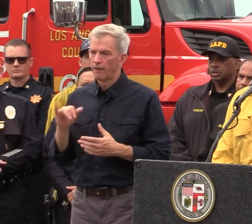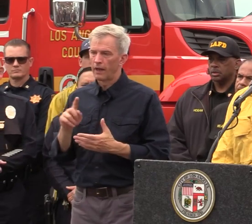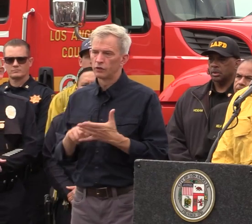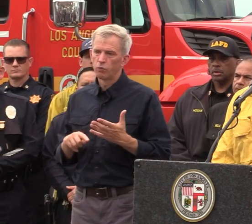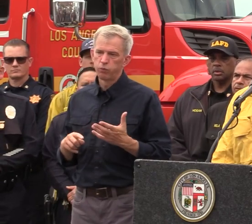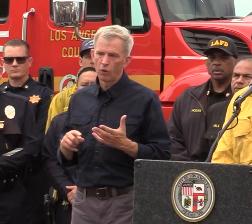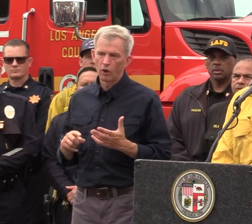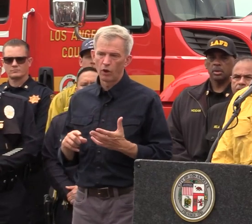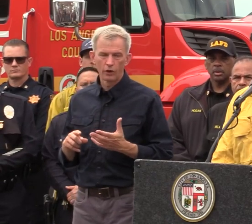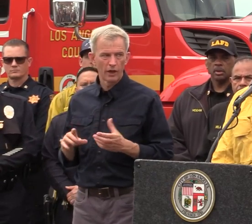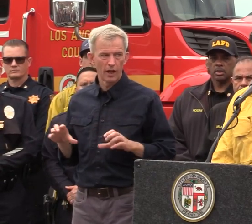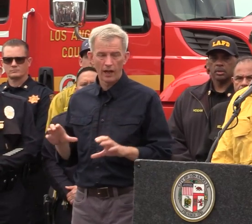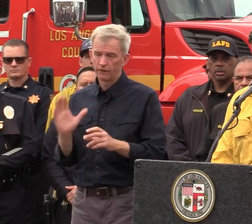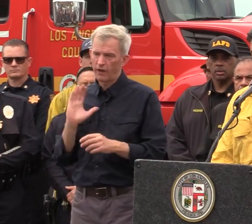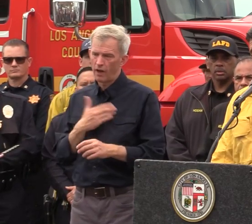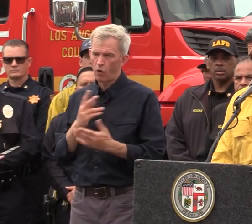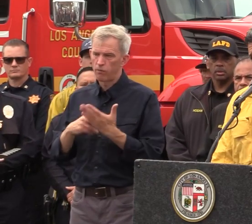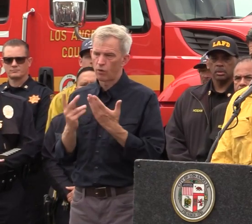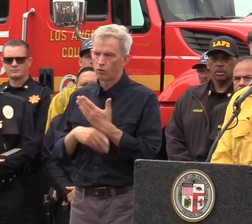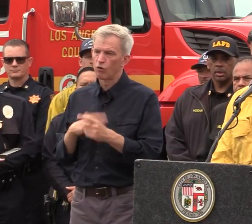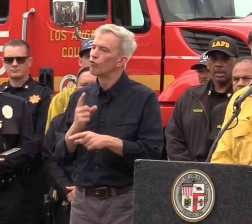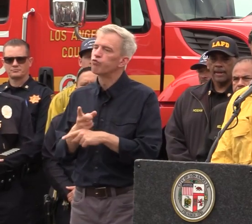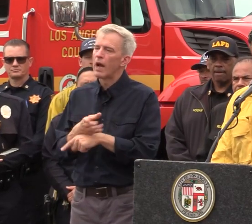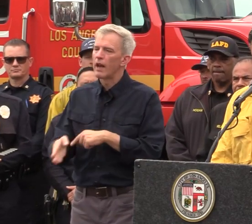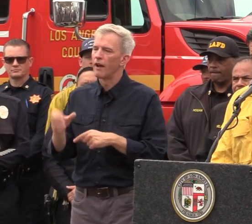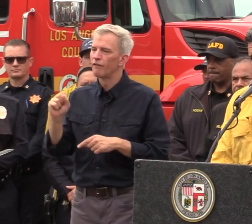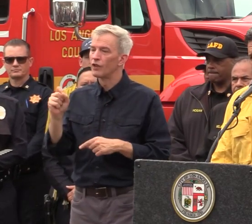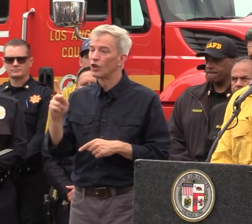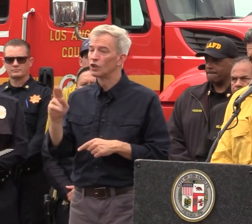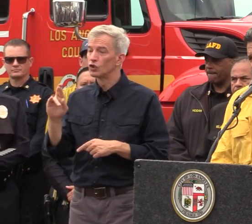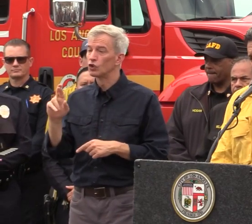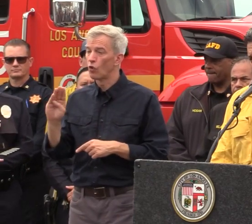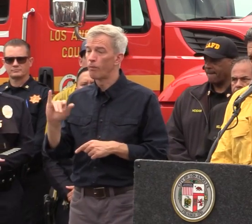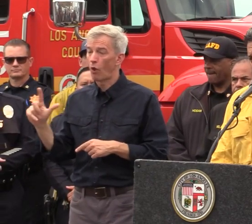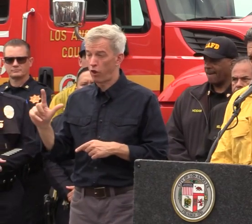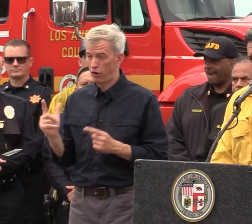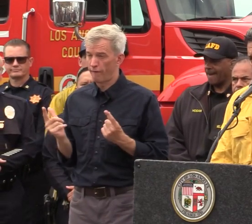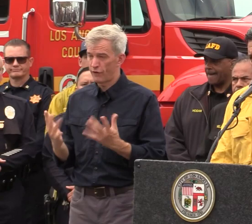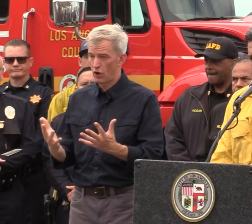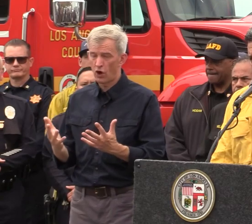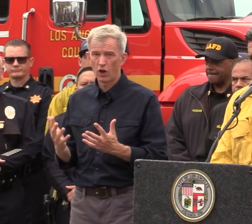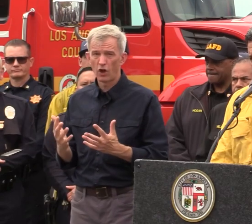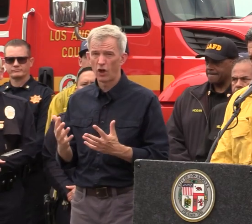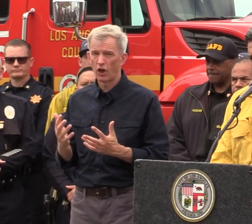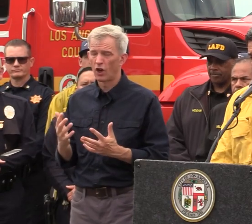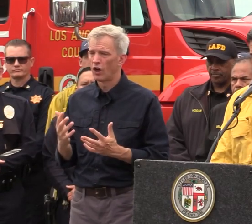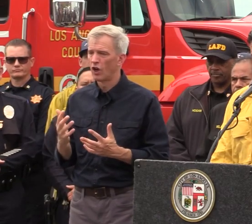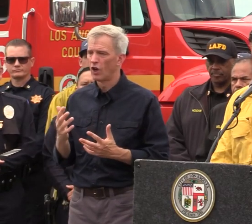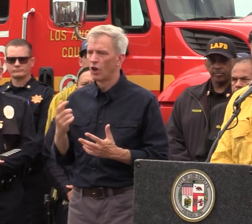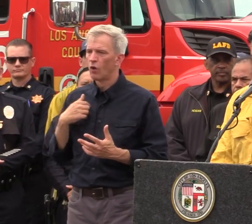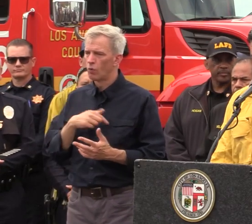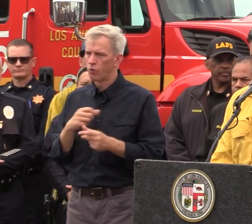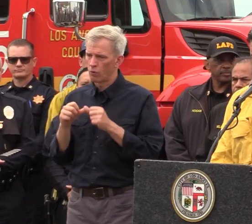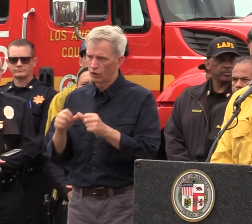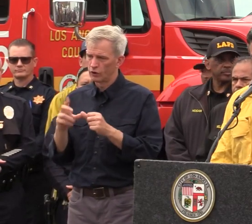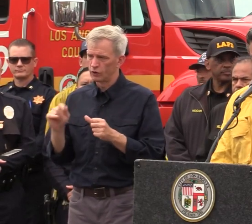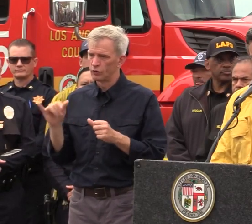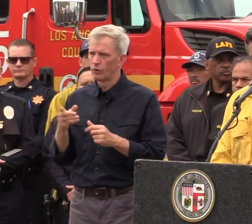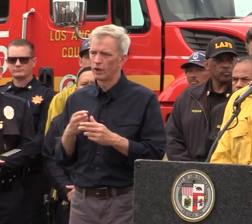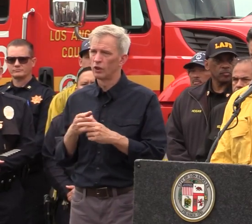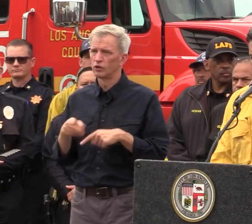and windshield survey program right after this Herbal fire. And we'll continue to do that throughout the year, and we'll continue to do